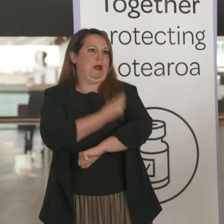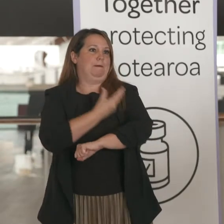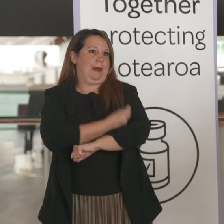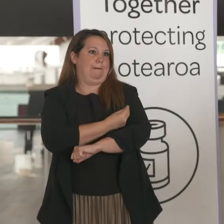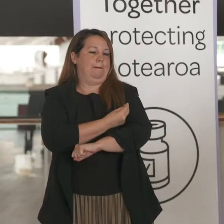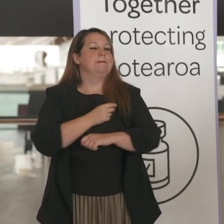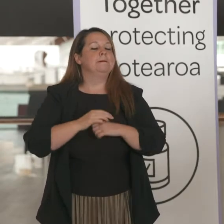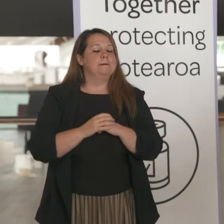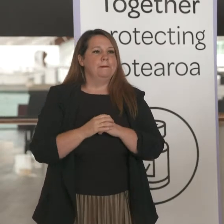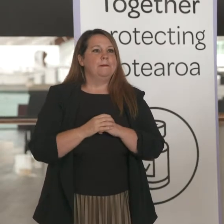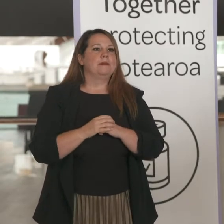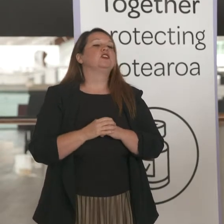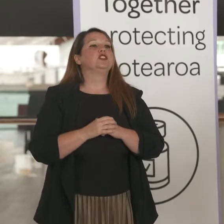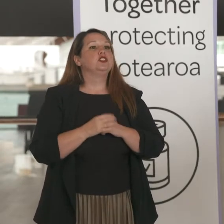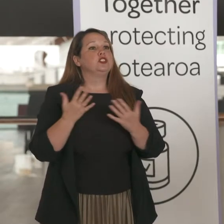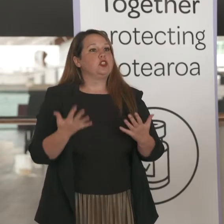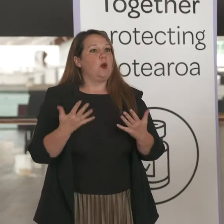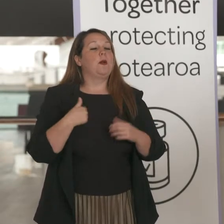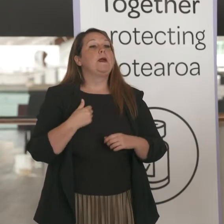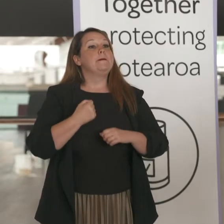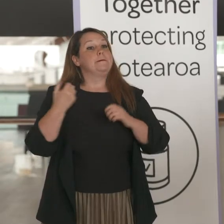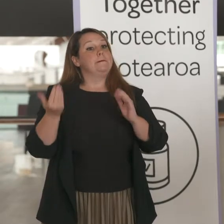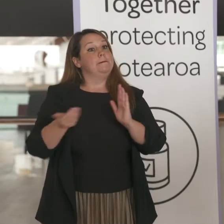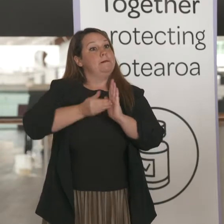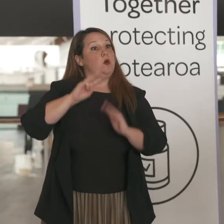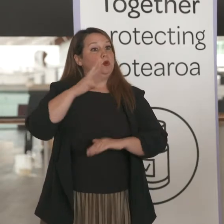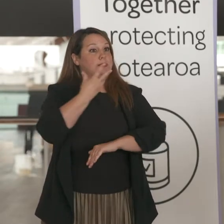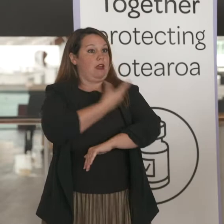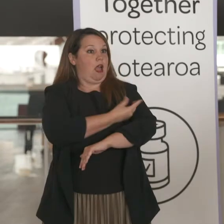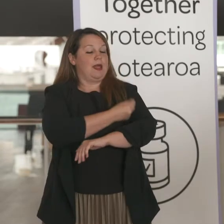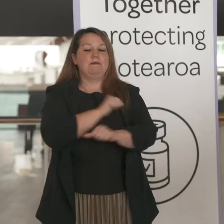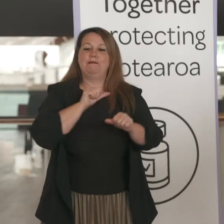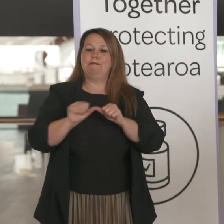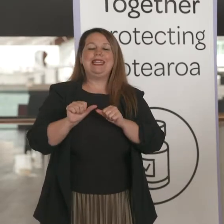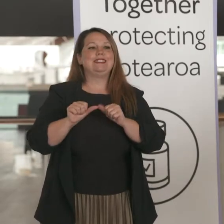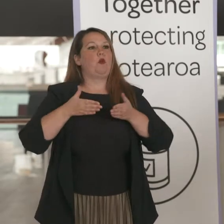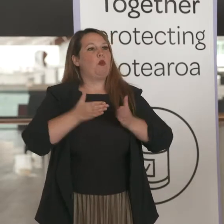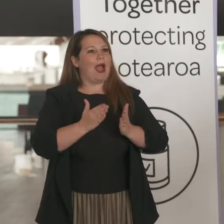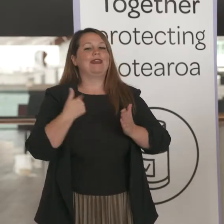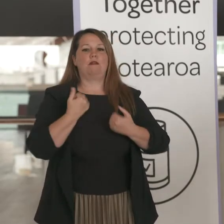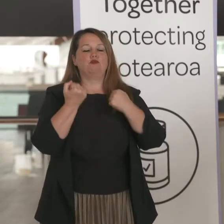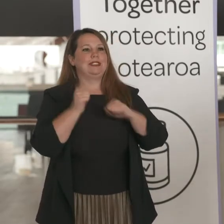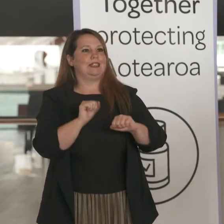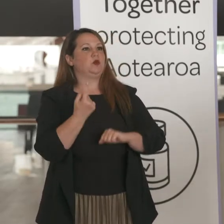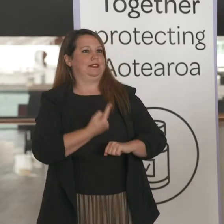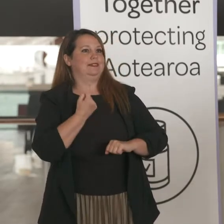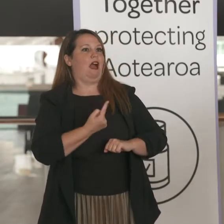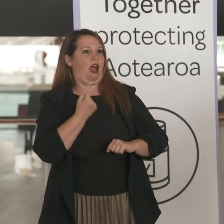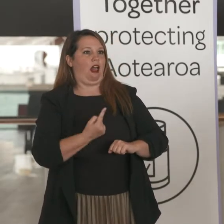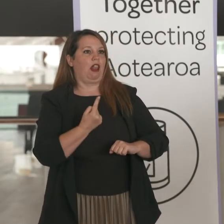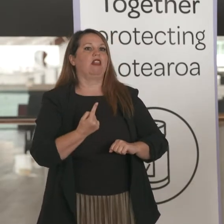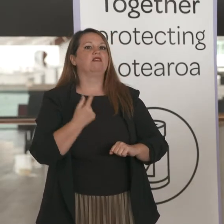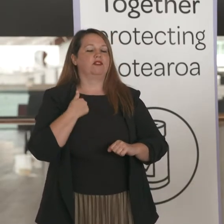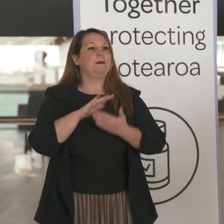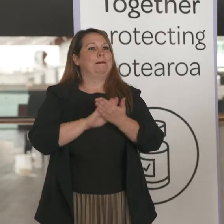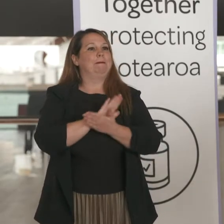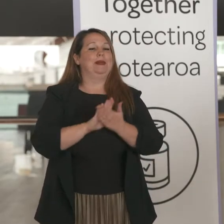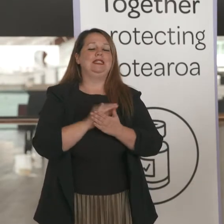dramatically. Boosters are by far the best way to protect ourselves against the worst symptoms of Omicron